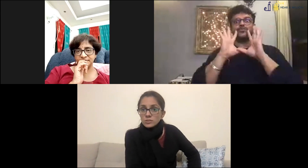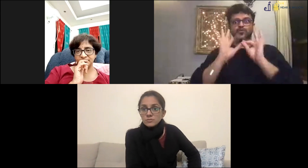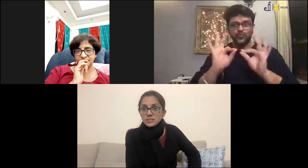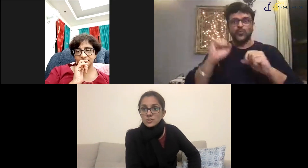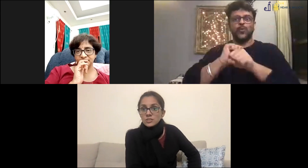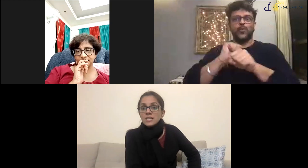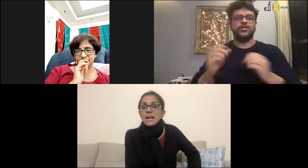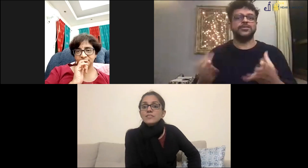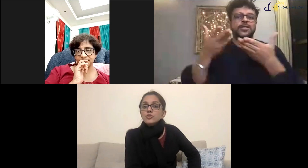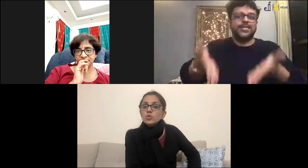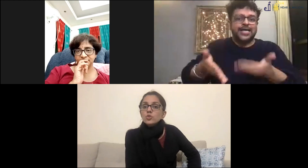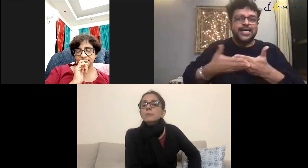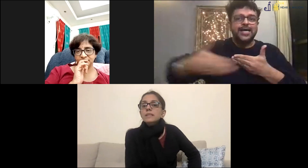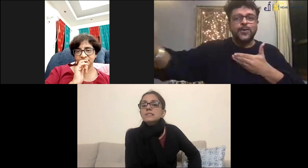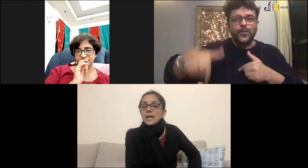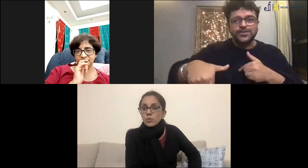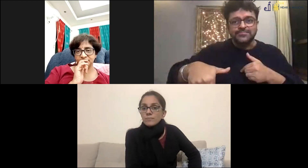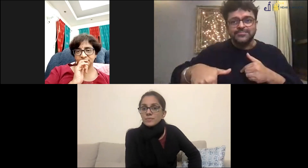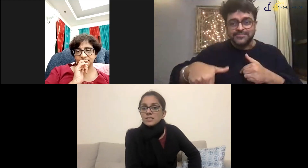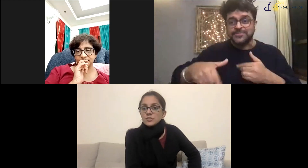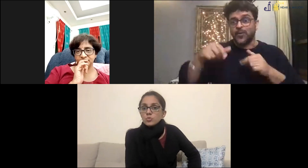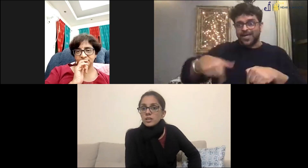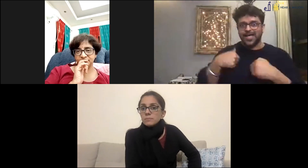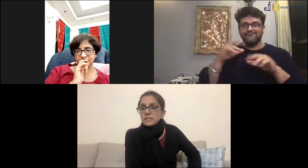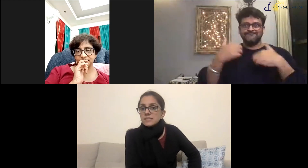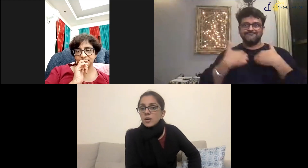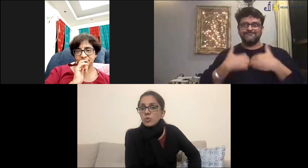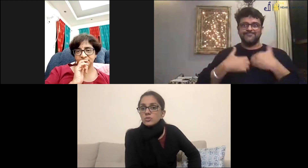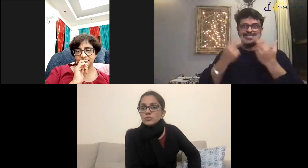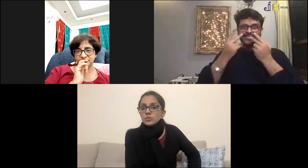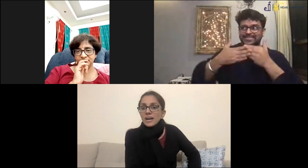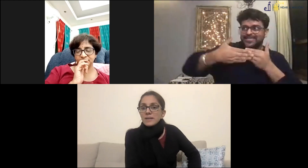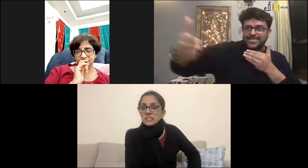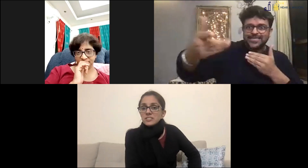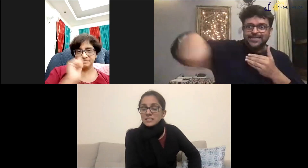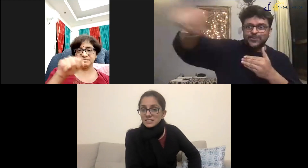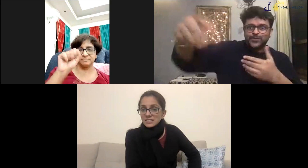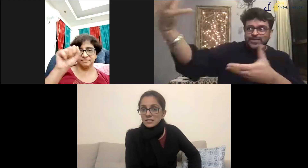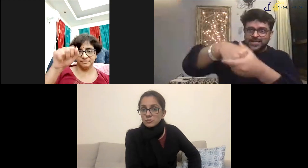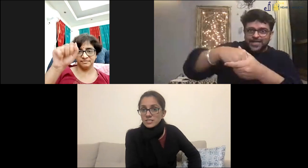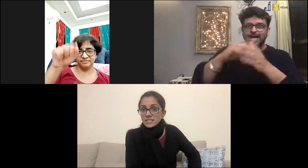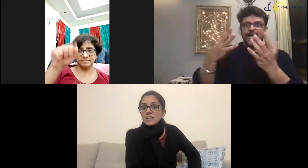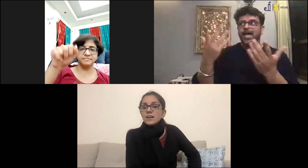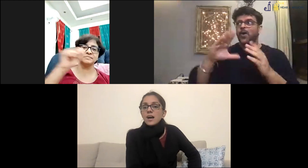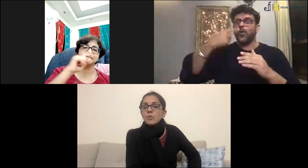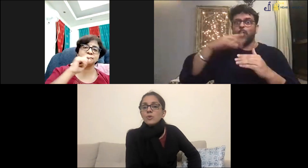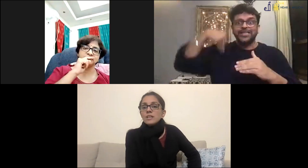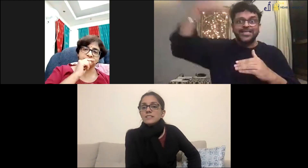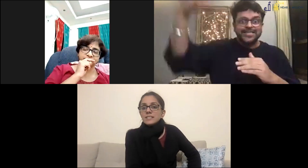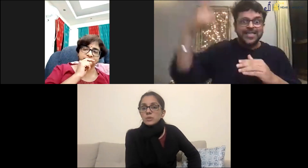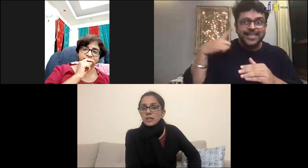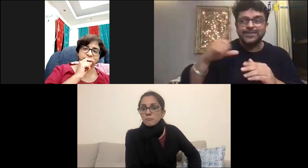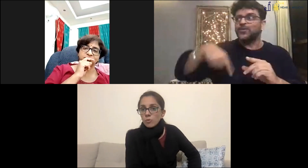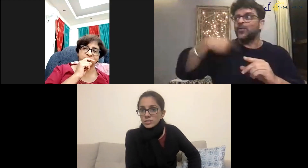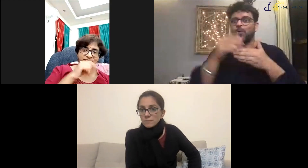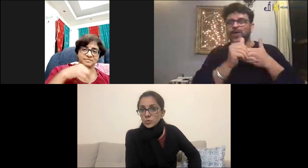so much of discussion, and the true work begins now. True work begins now. So I'm really interested in foreseeing how